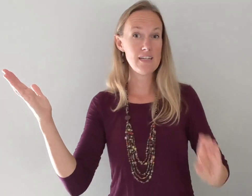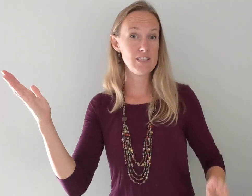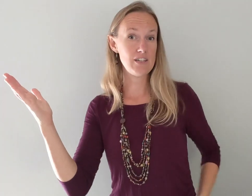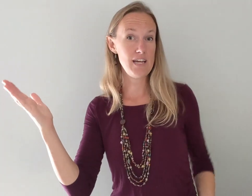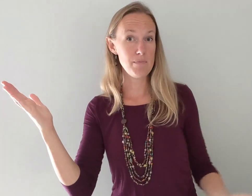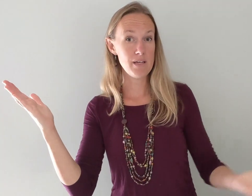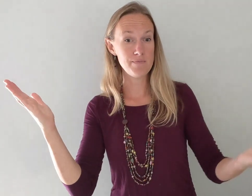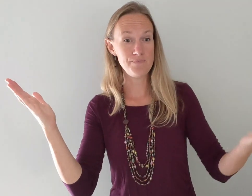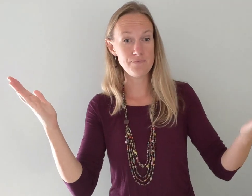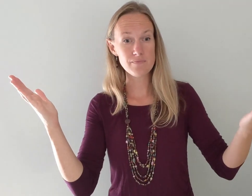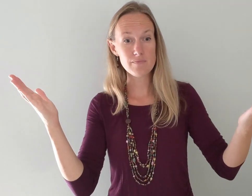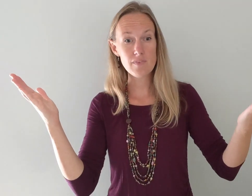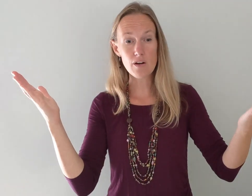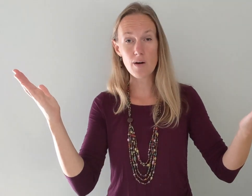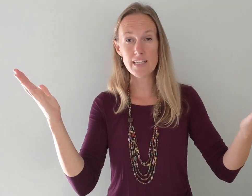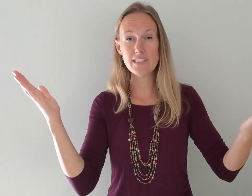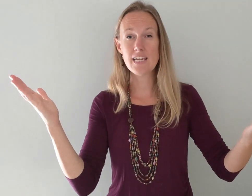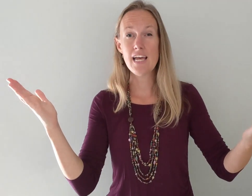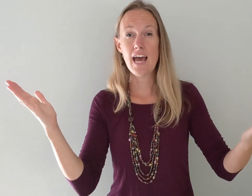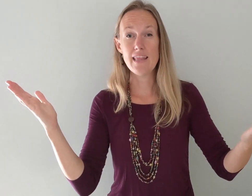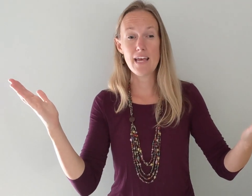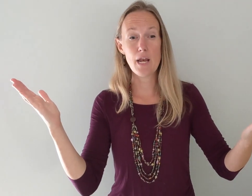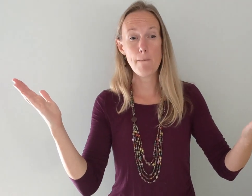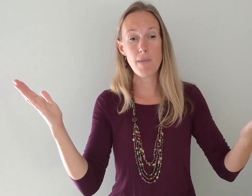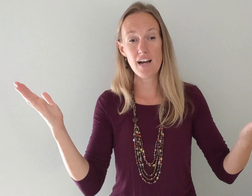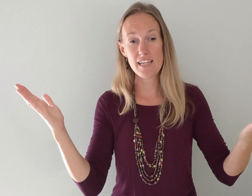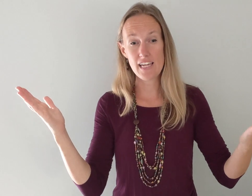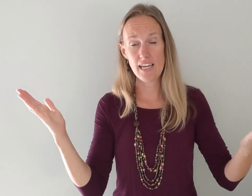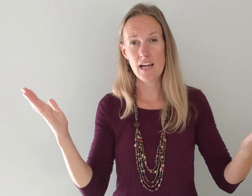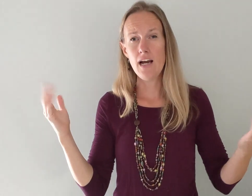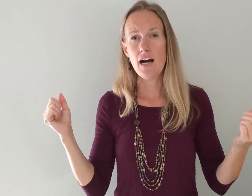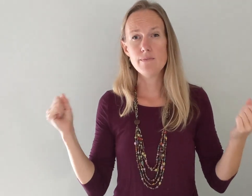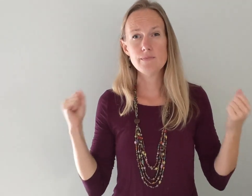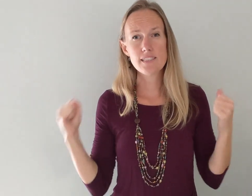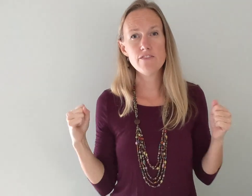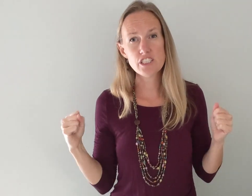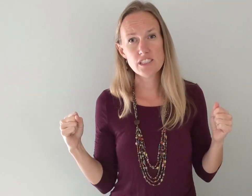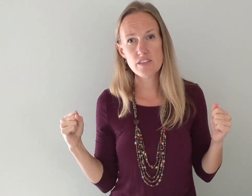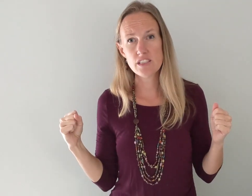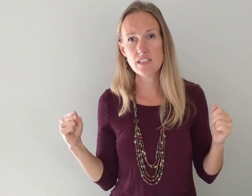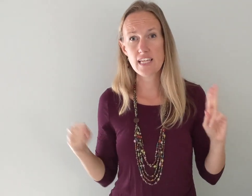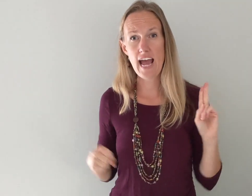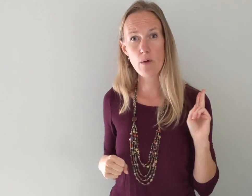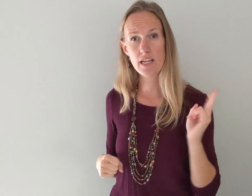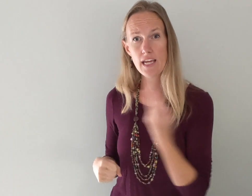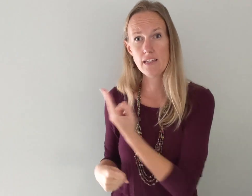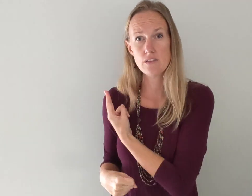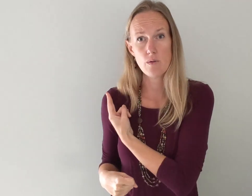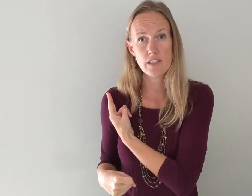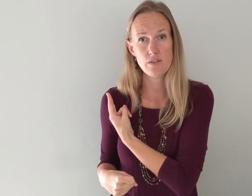to your hip. Christ. And then my King. Some versions of the song say our King, so you want to do it